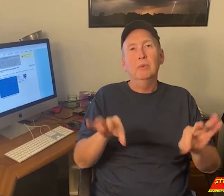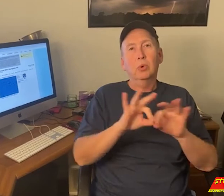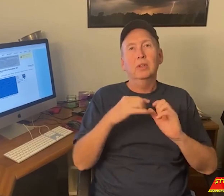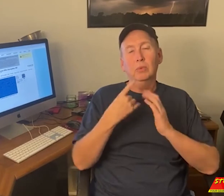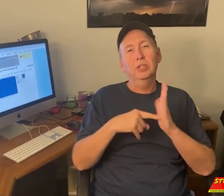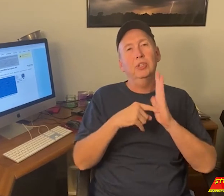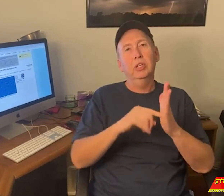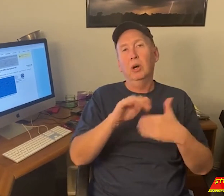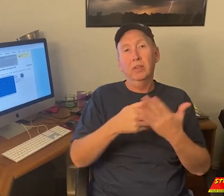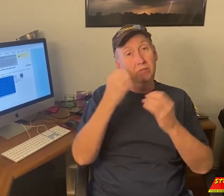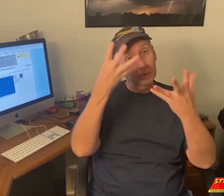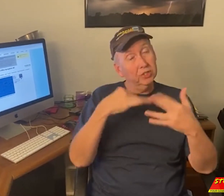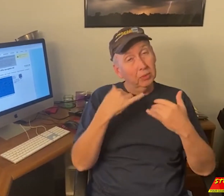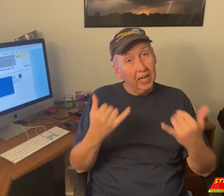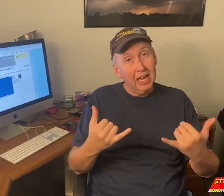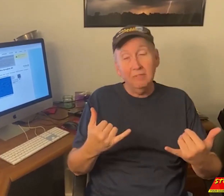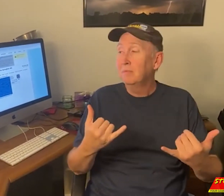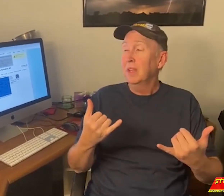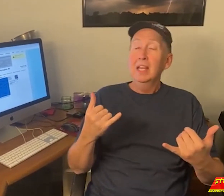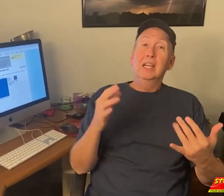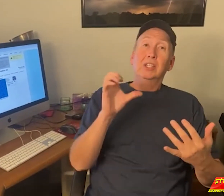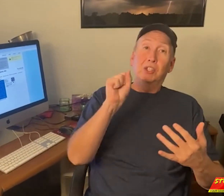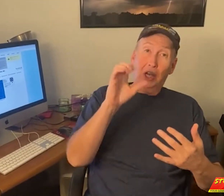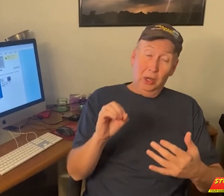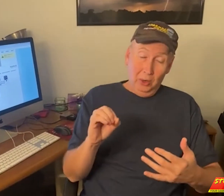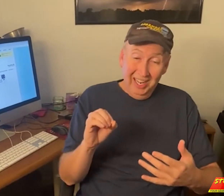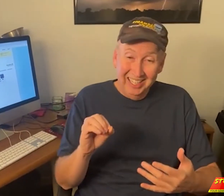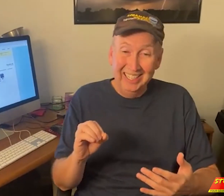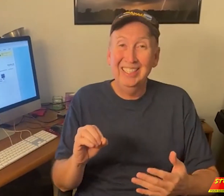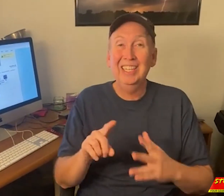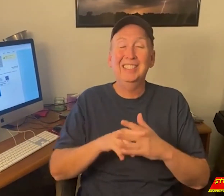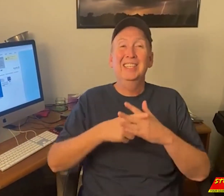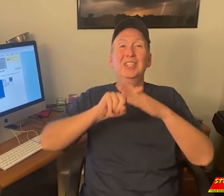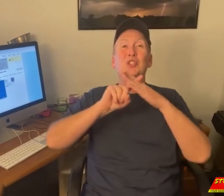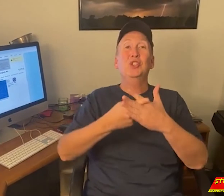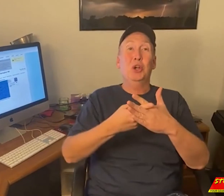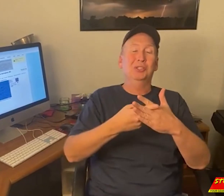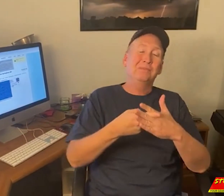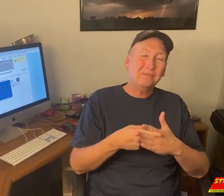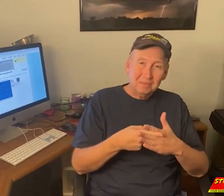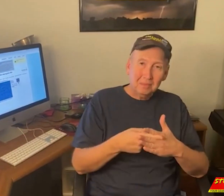important that we show you all the information that we have. So let's start.